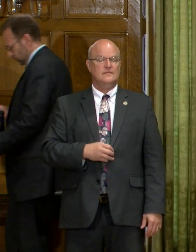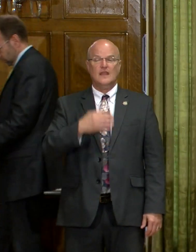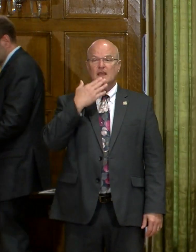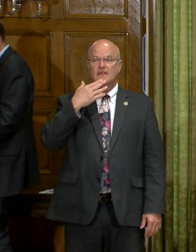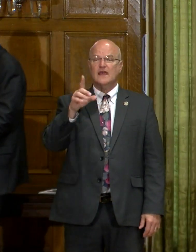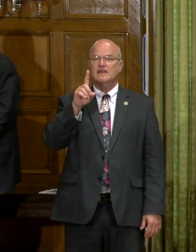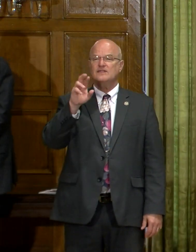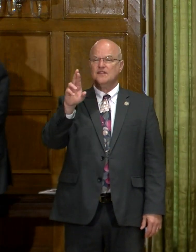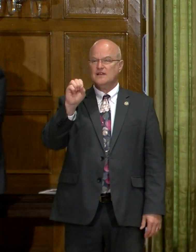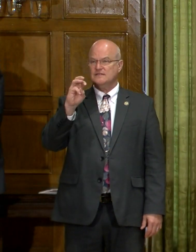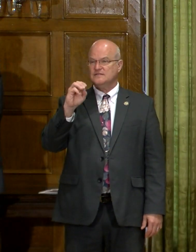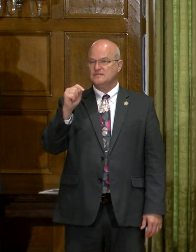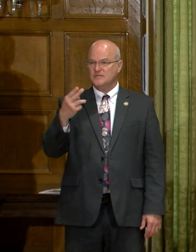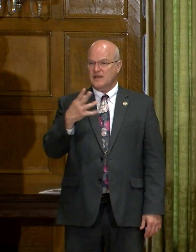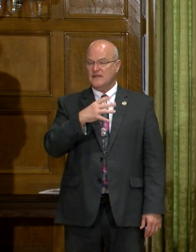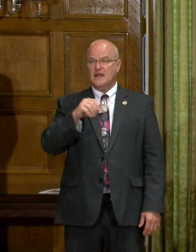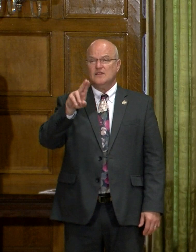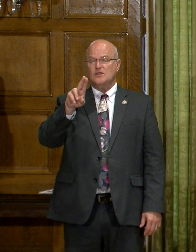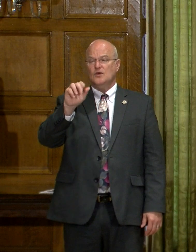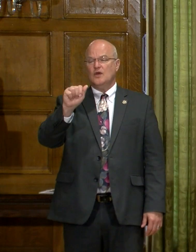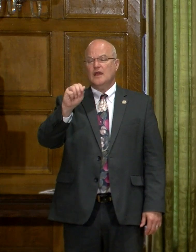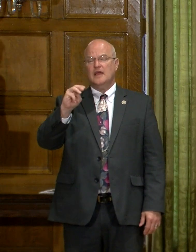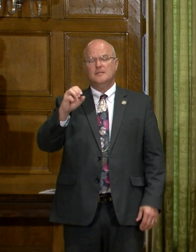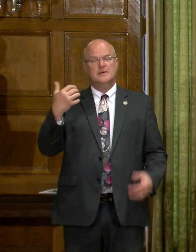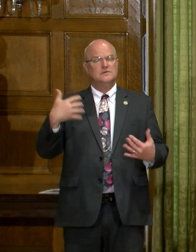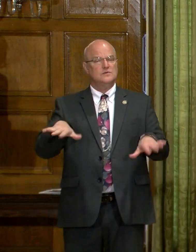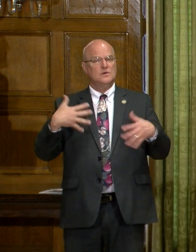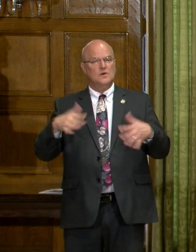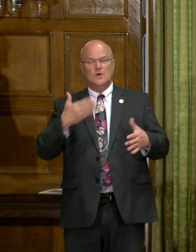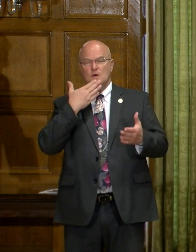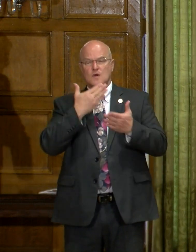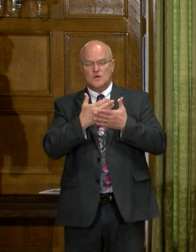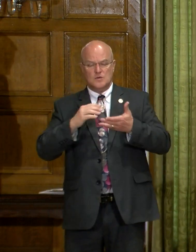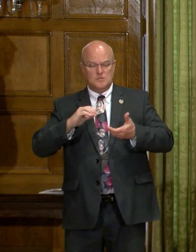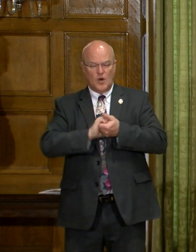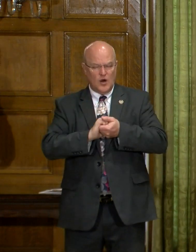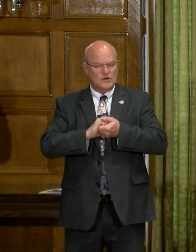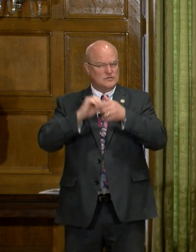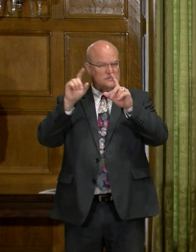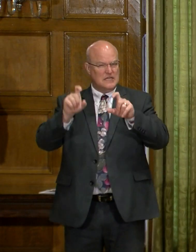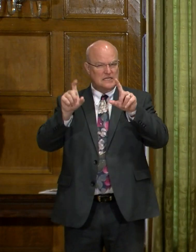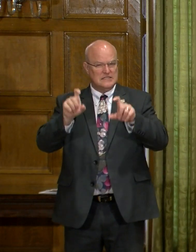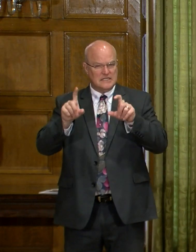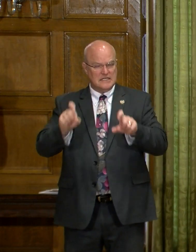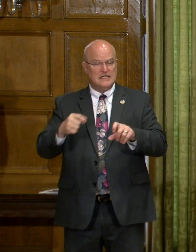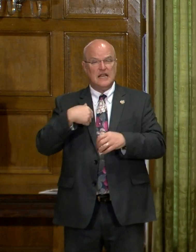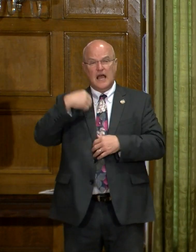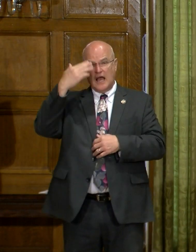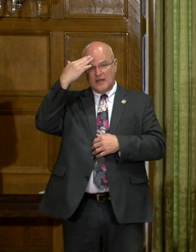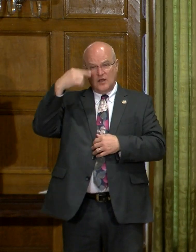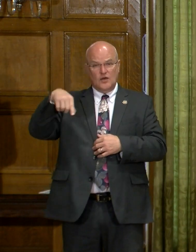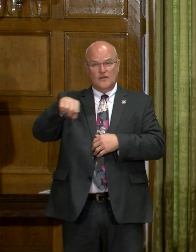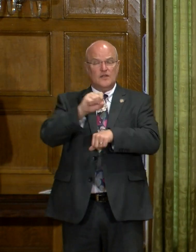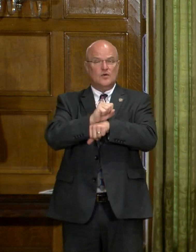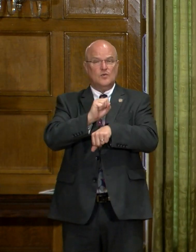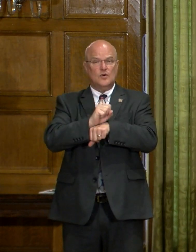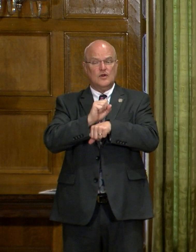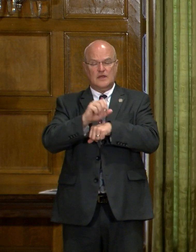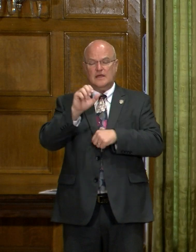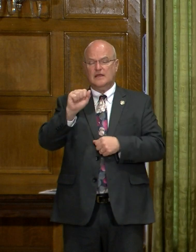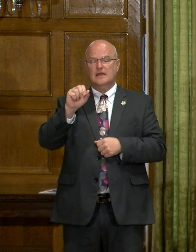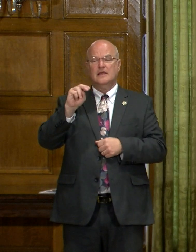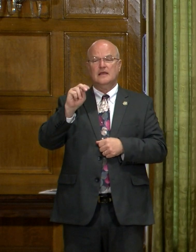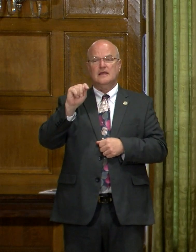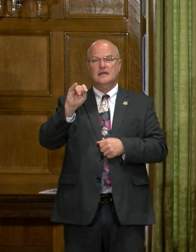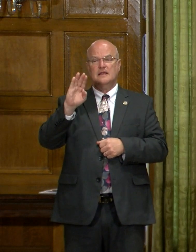Thank you, Dr. Smith, and UAMS has been such a great partner, particularly in the testing arena, and I know they're working on